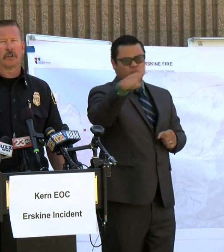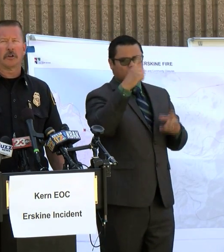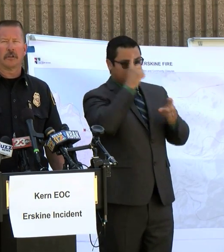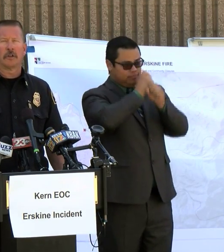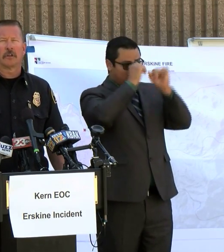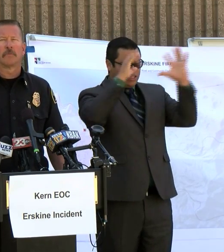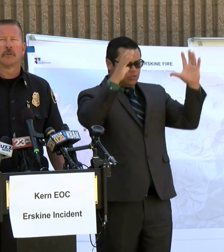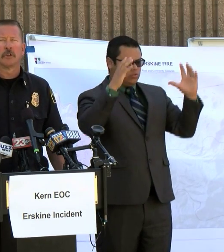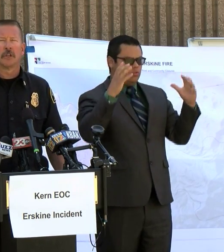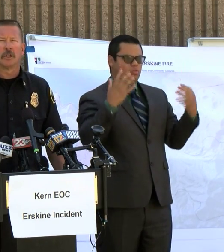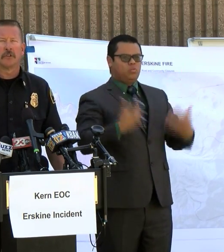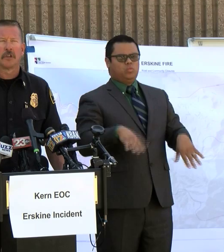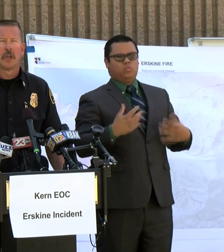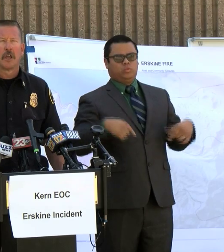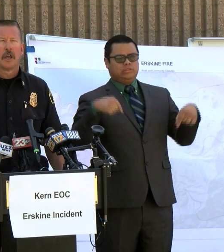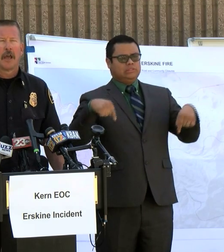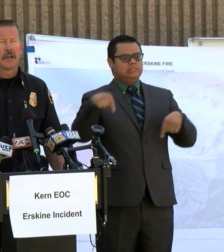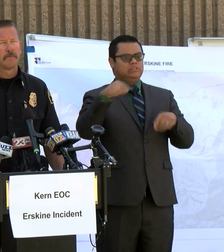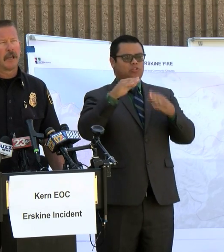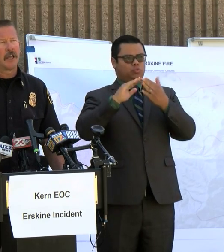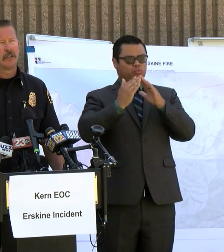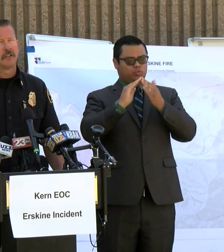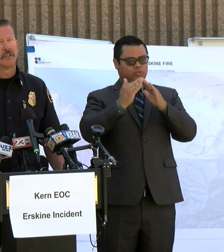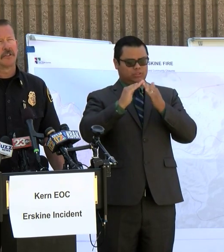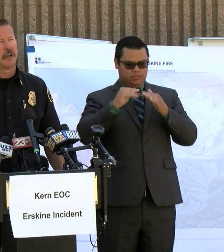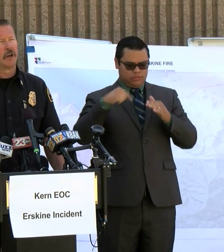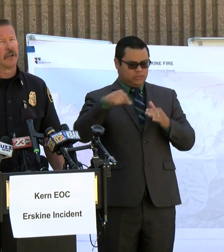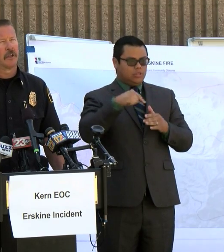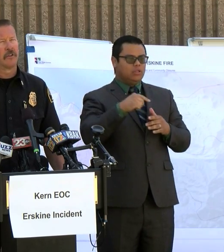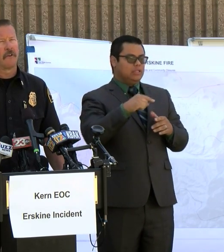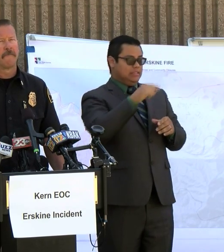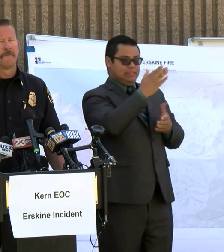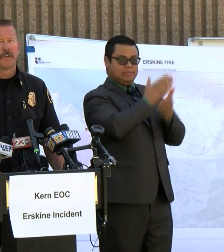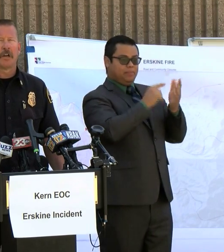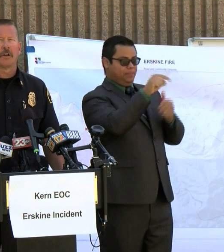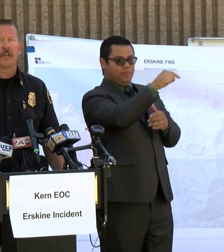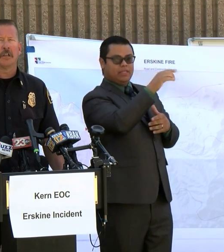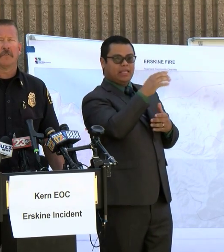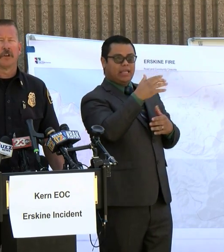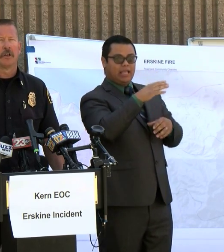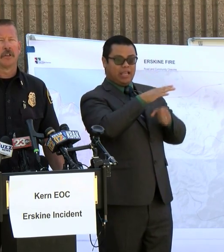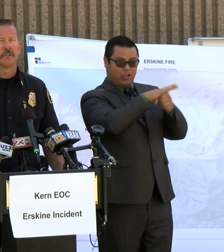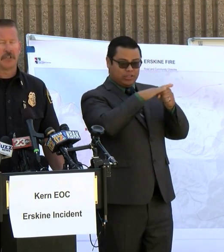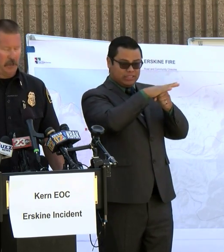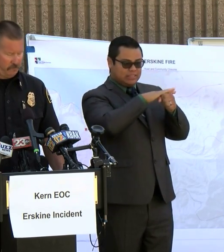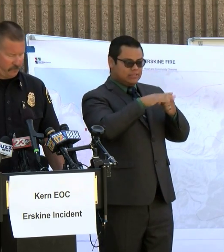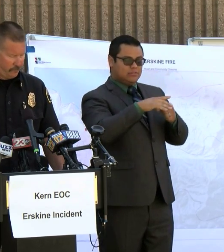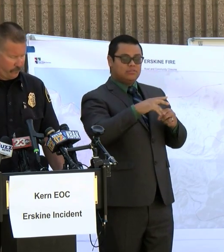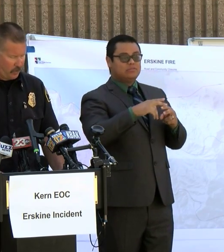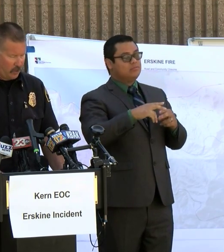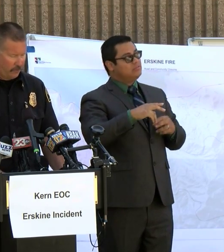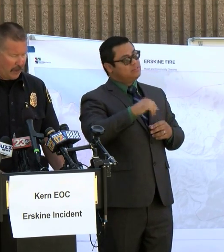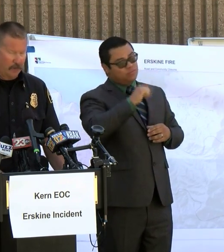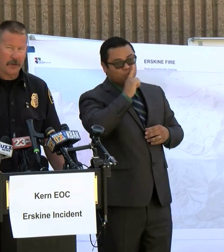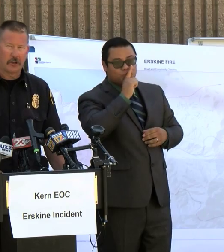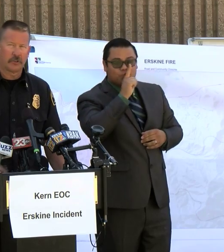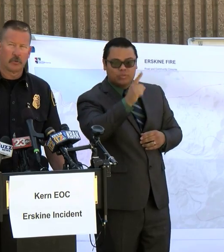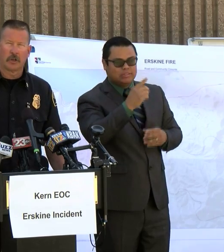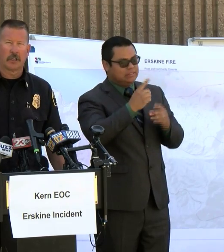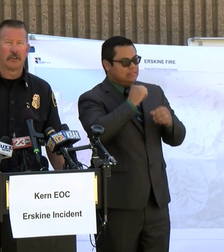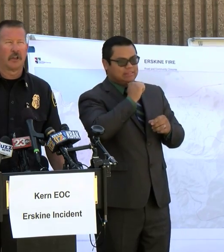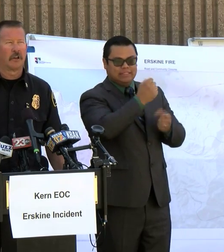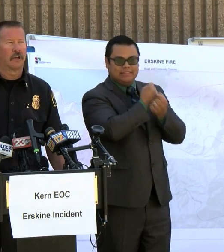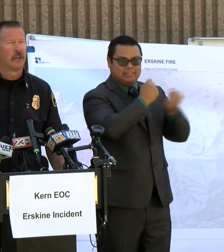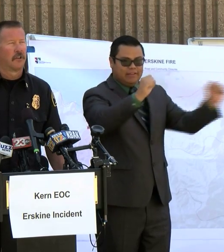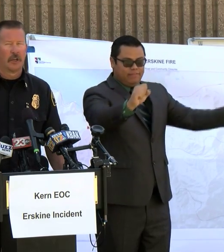that has occurred in our communities has made these areas very, very unsafe. The firefighters that